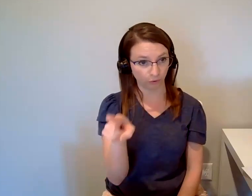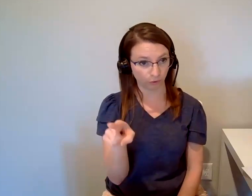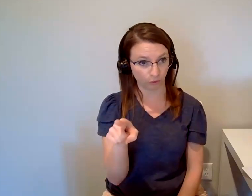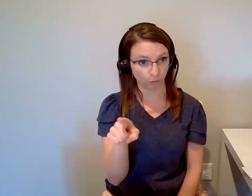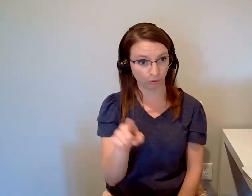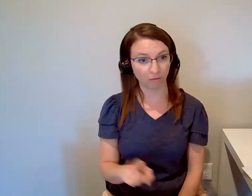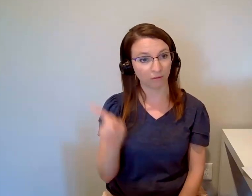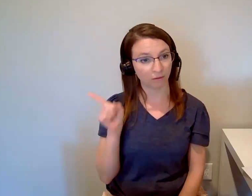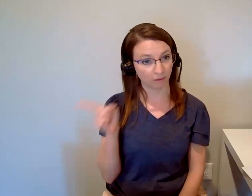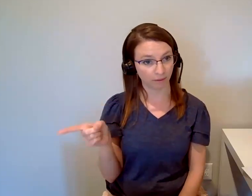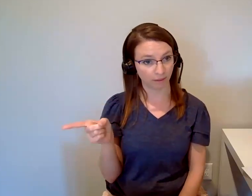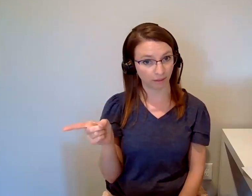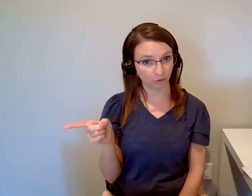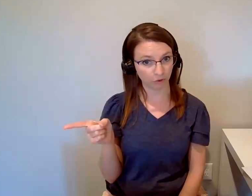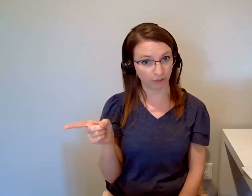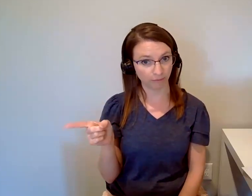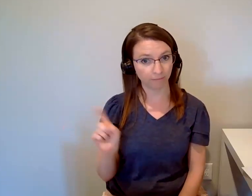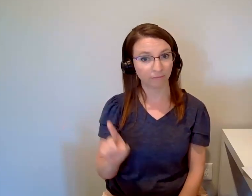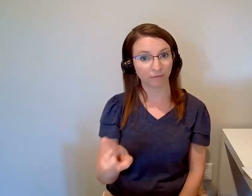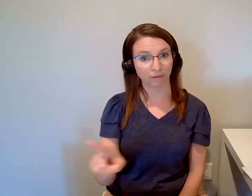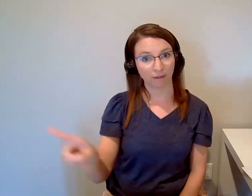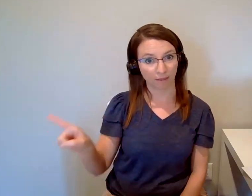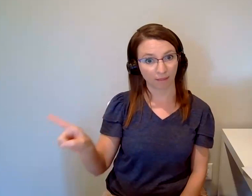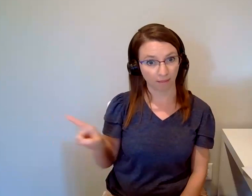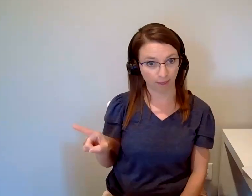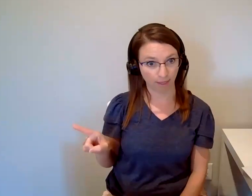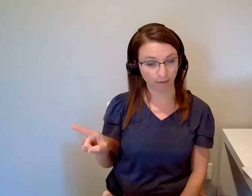you all, he or she, they,